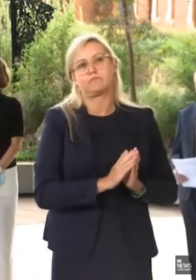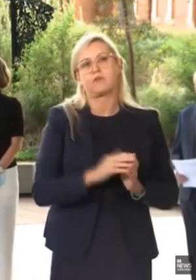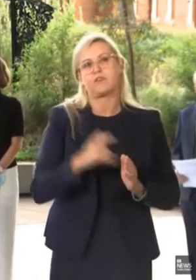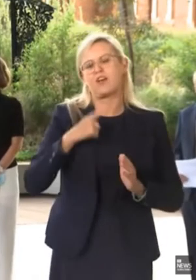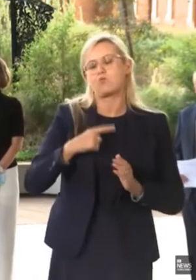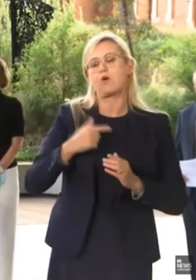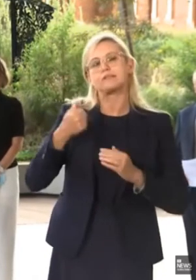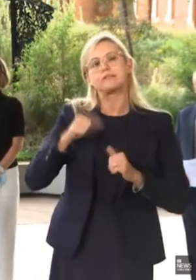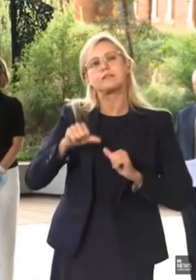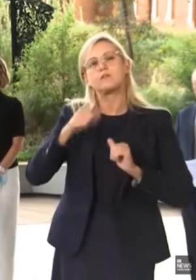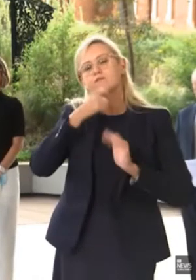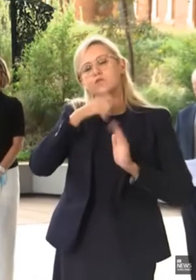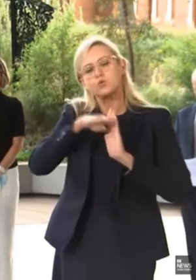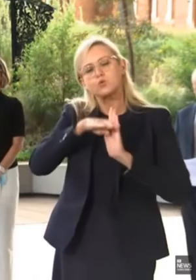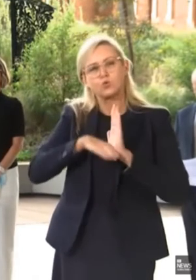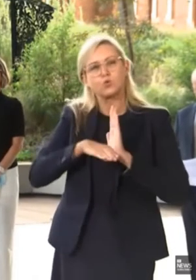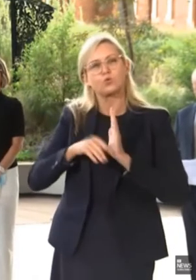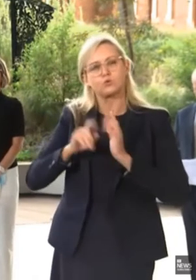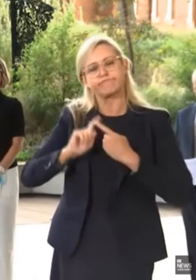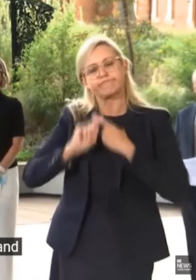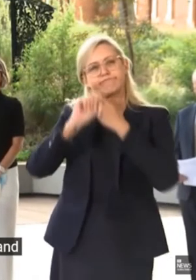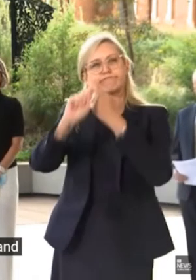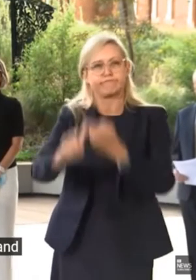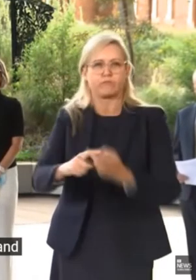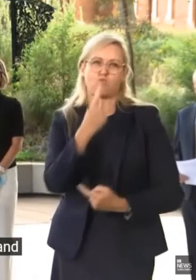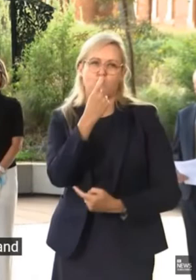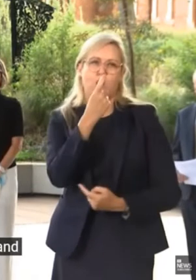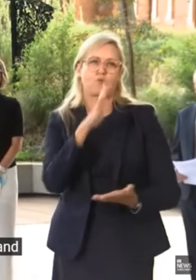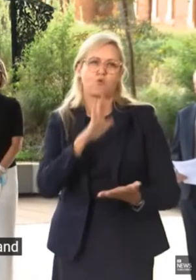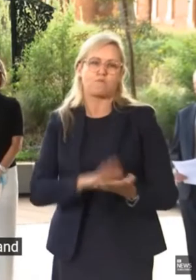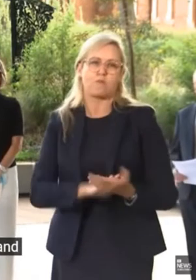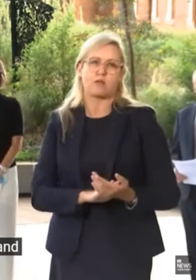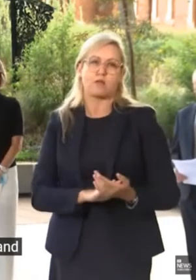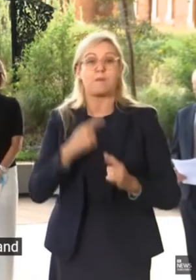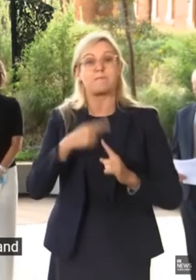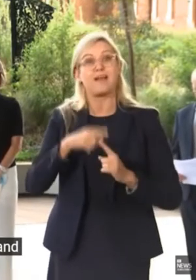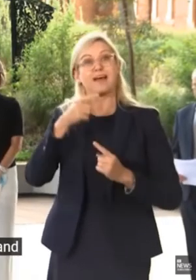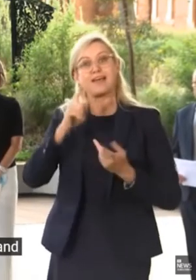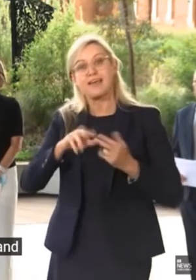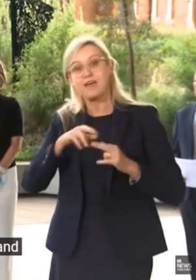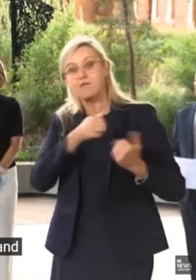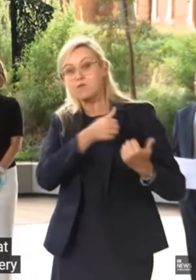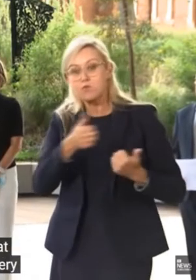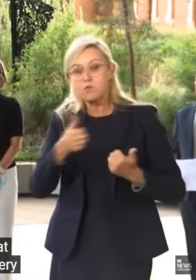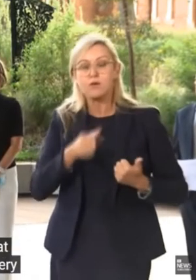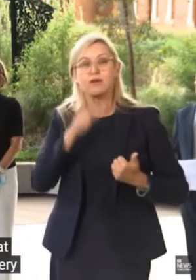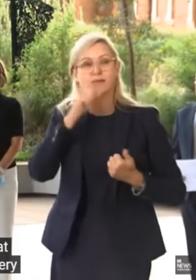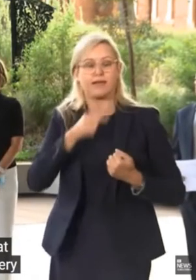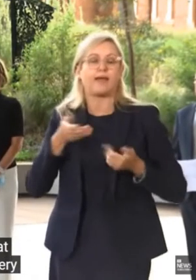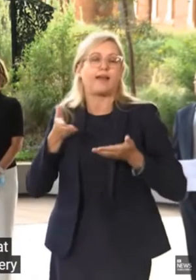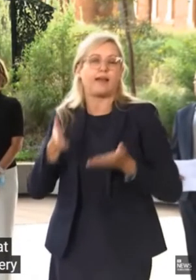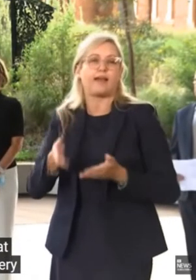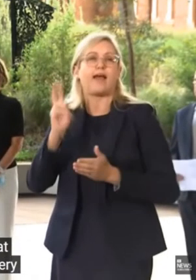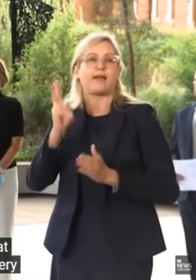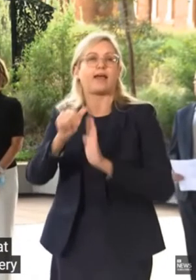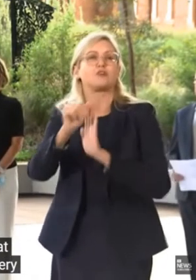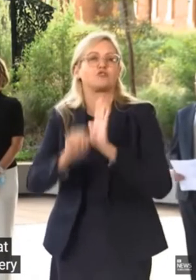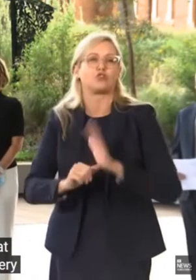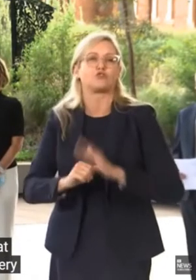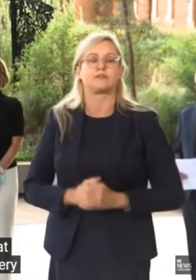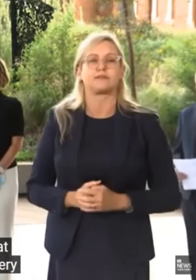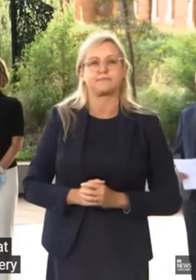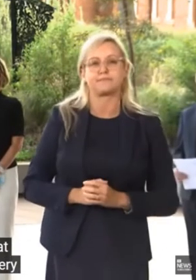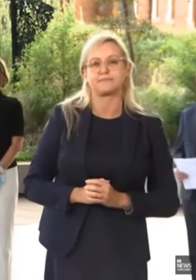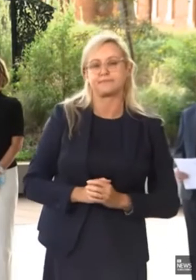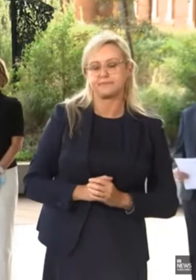this year in a safe way, and as well making sure that we get that non-urgent elective surgery back. The other recommendations we